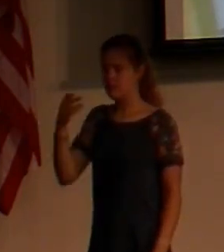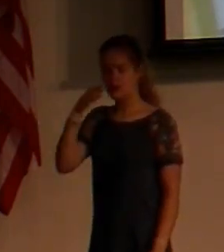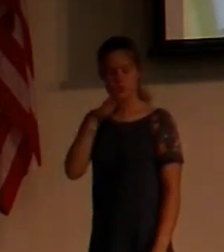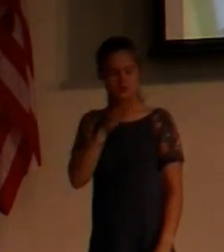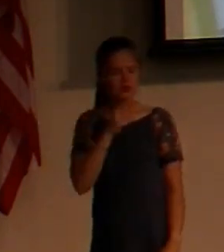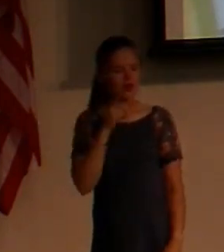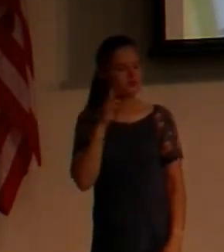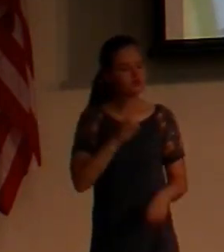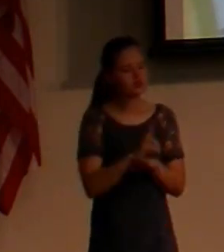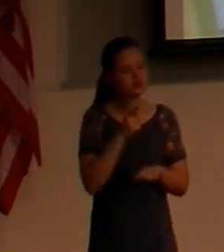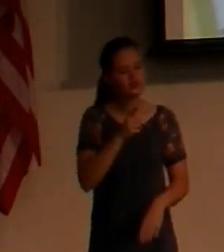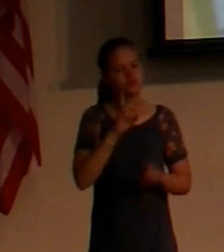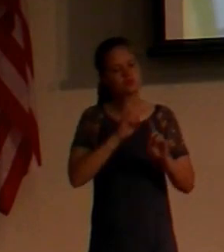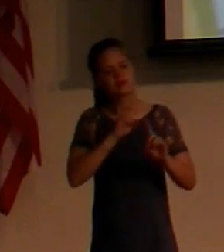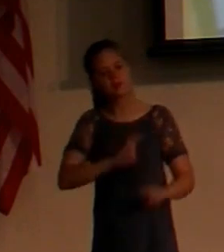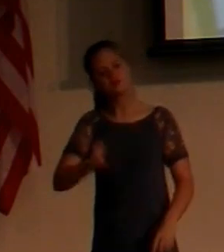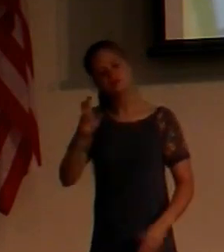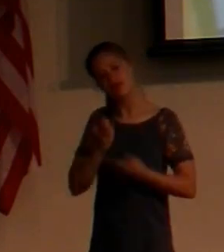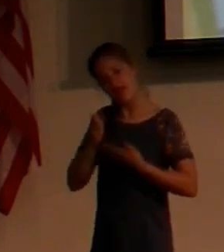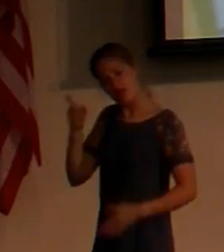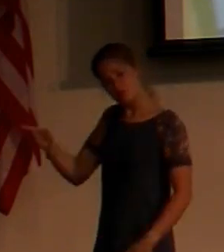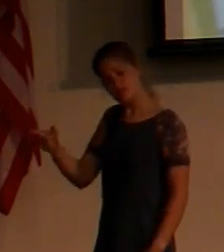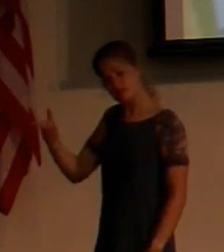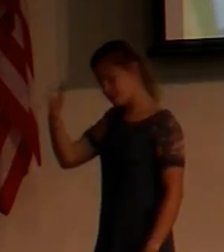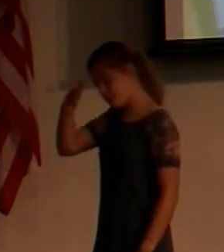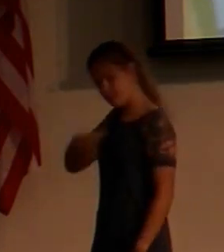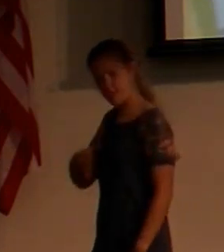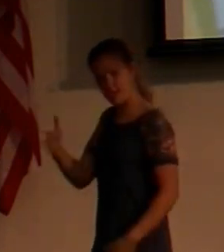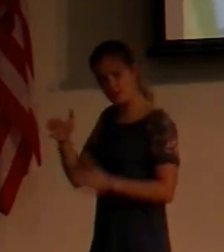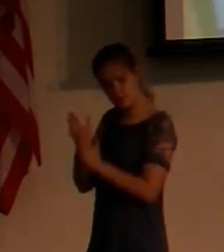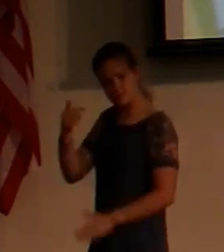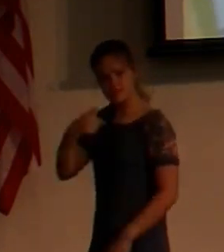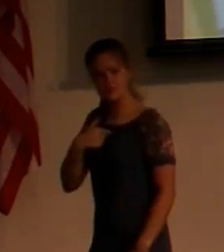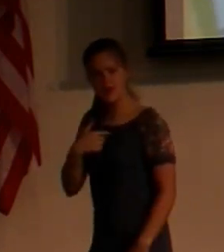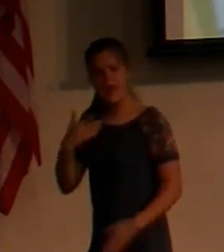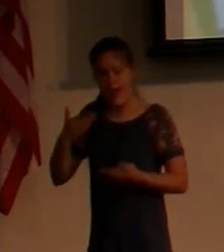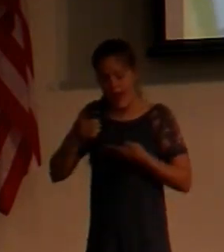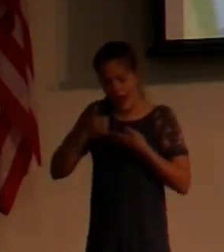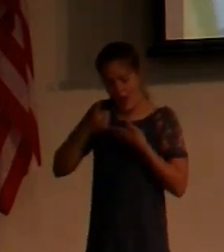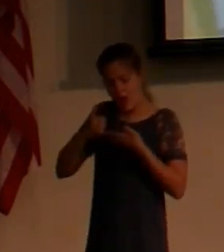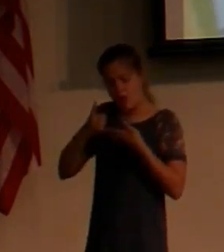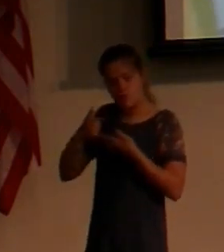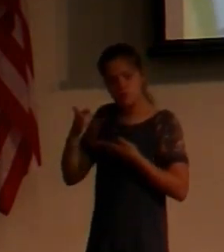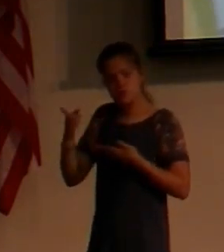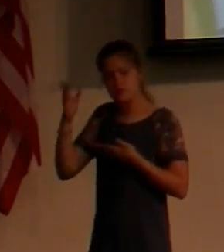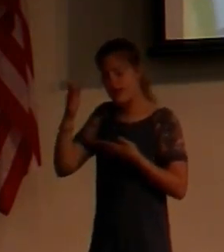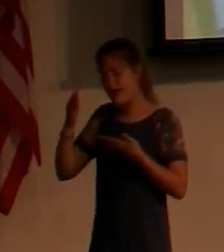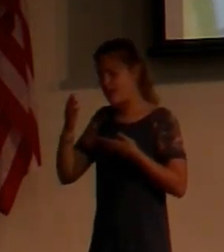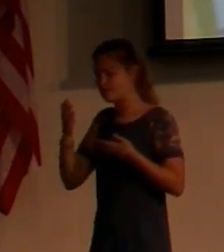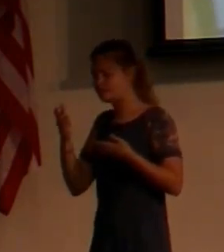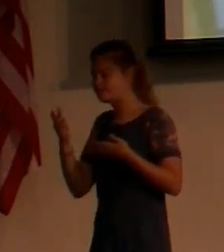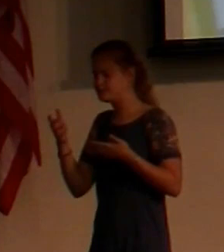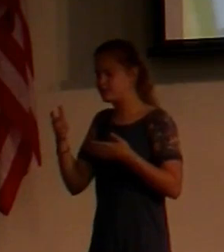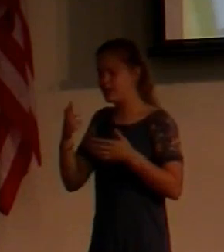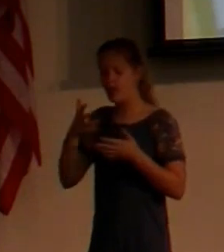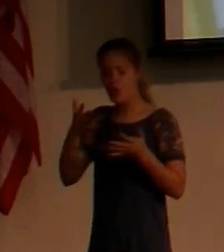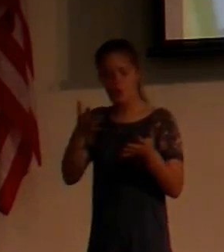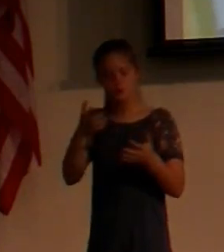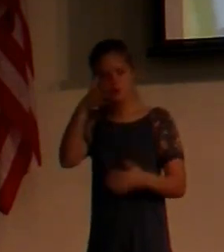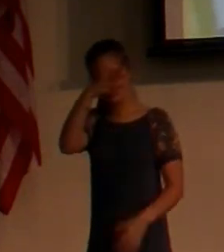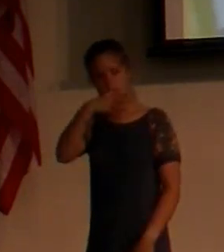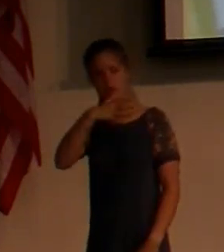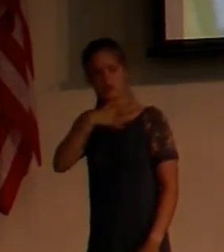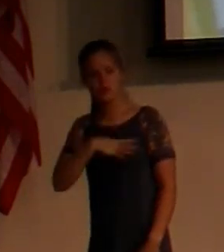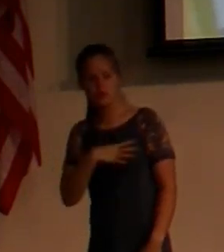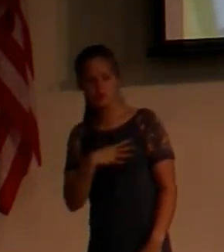you, DiscipleTrips, to help this young man that prays to me. I'm going to use you to help Venice, who really wants to put on Jesus in baptism, but she needs somebody